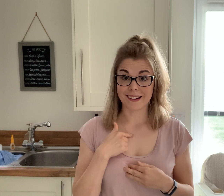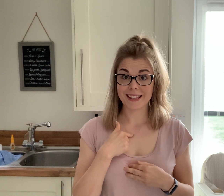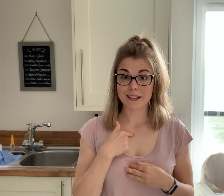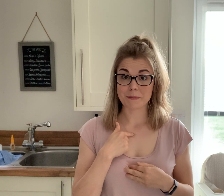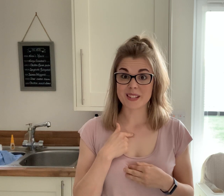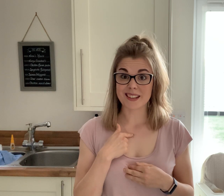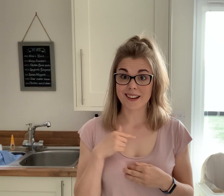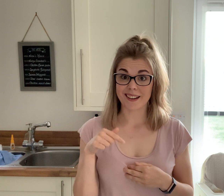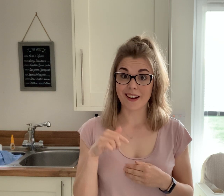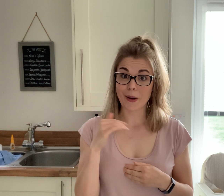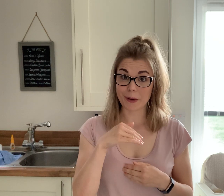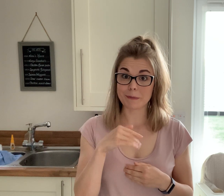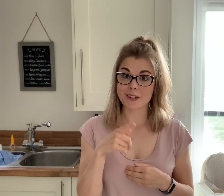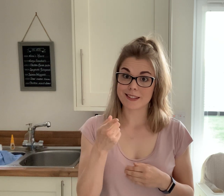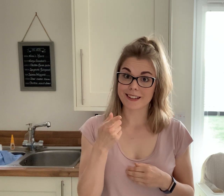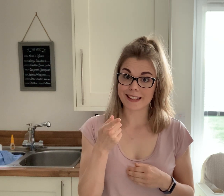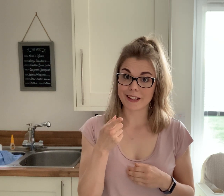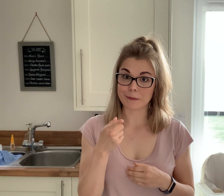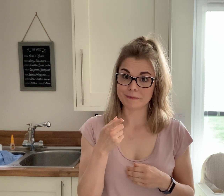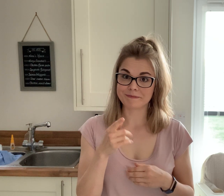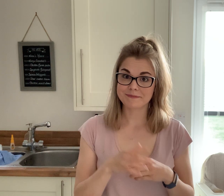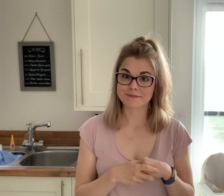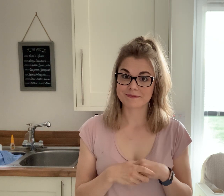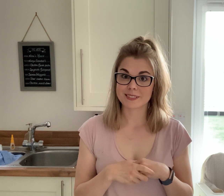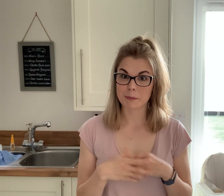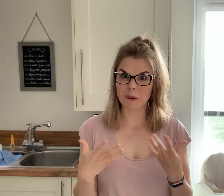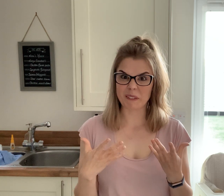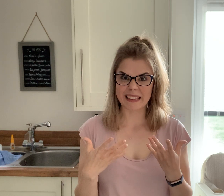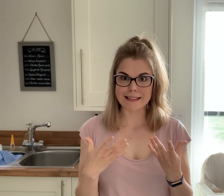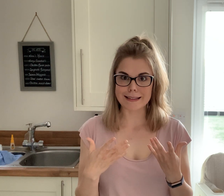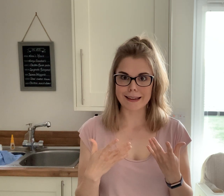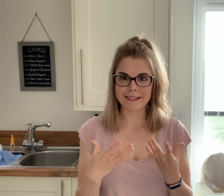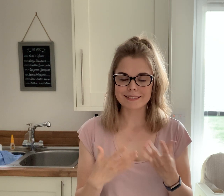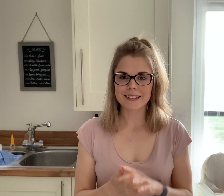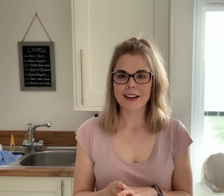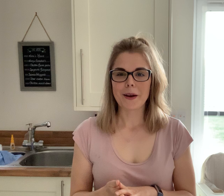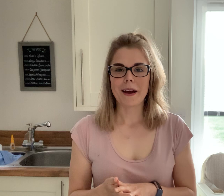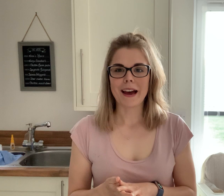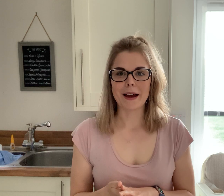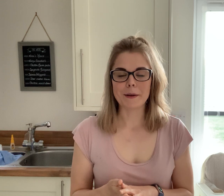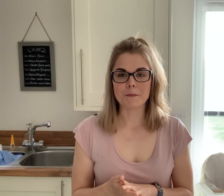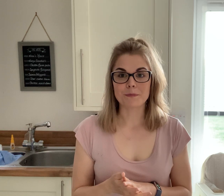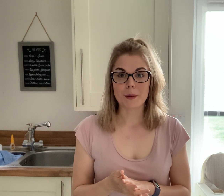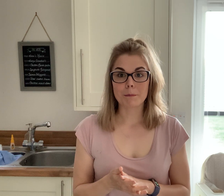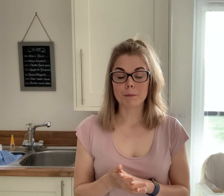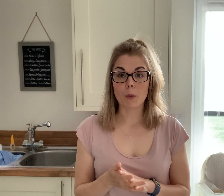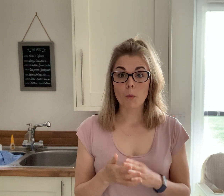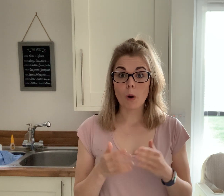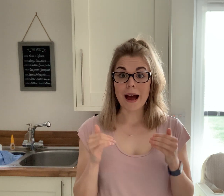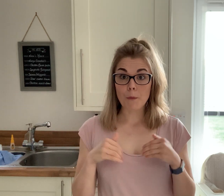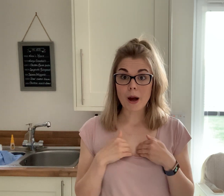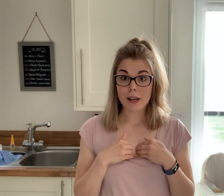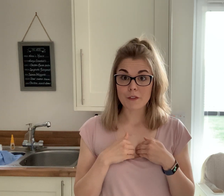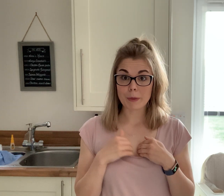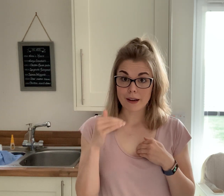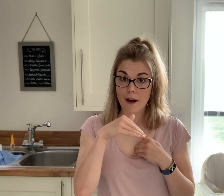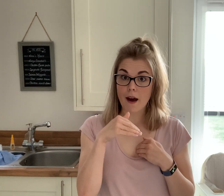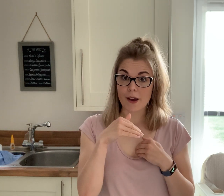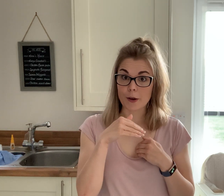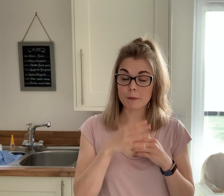am stuck at home just like you. It's boring isn't it? But while I've been at home